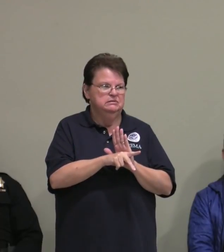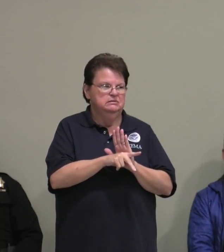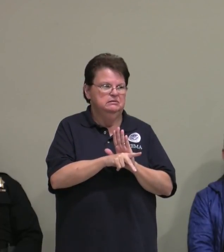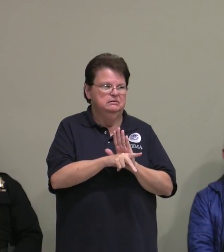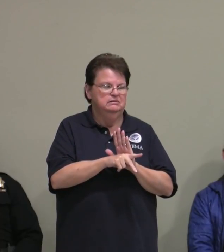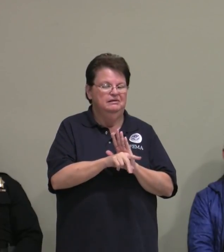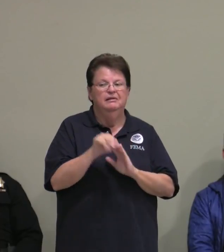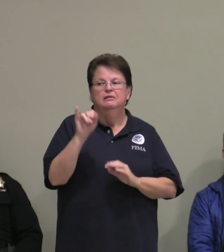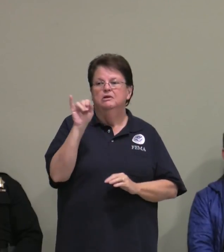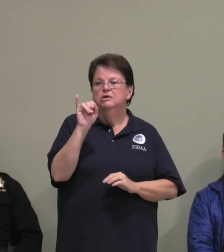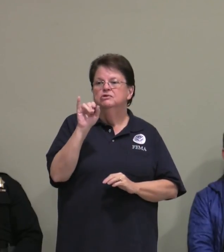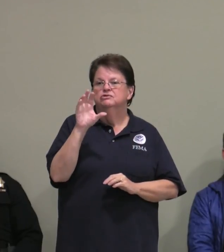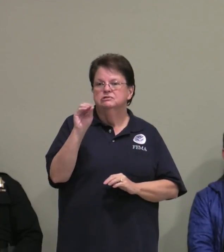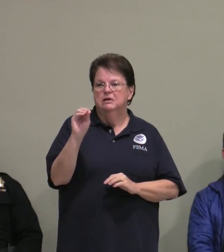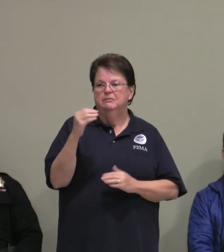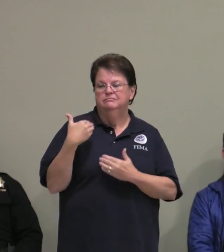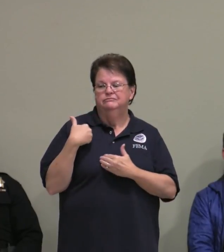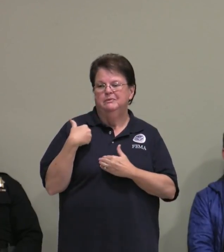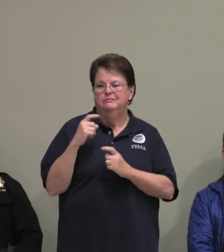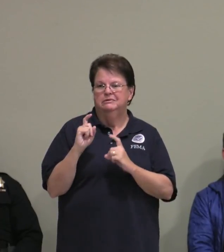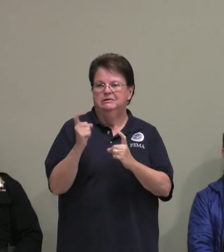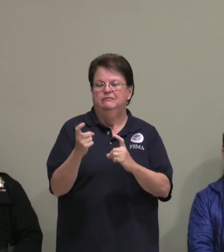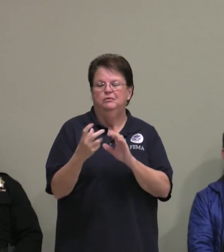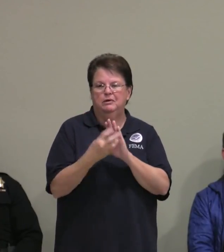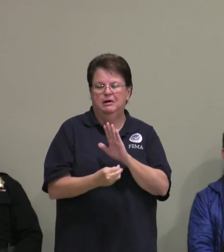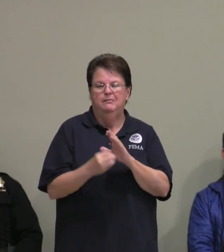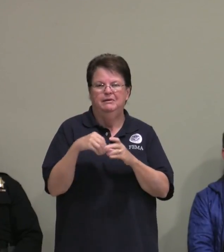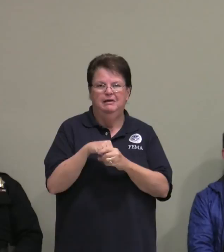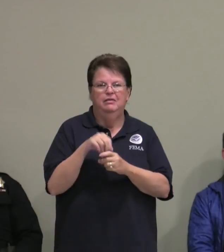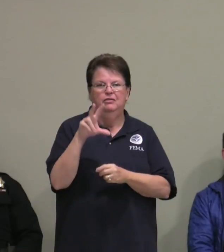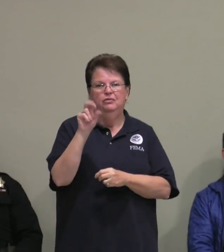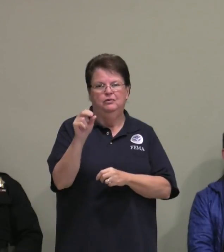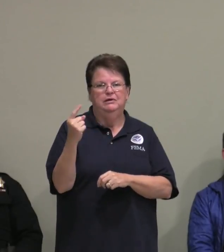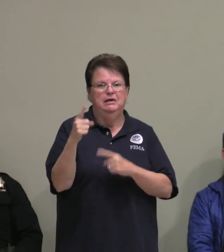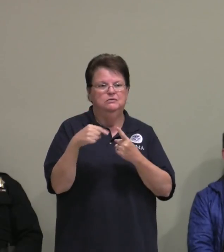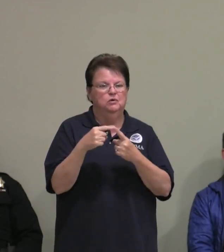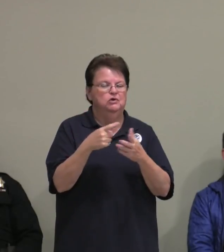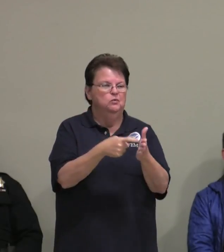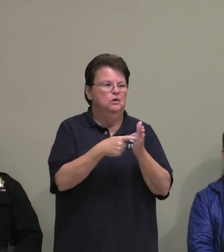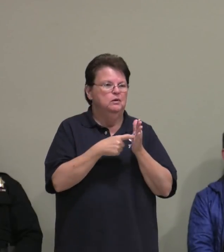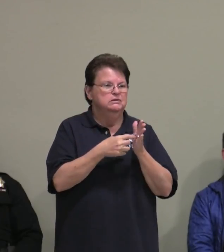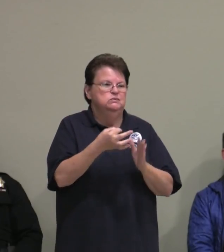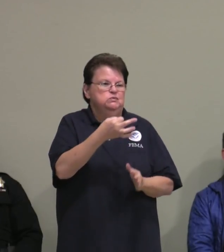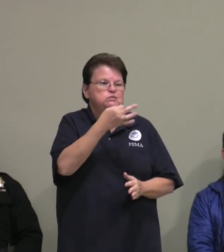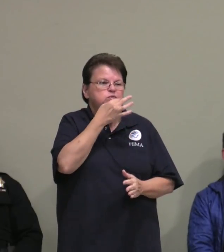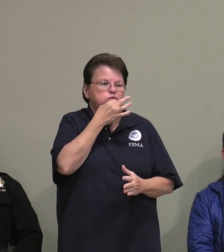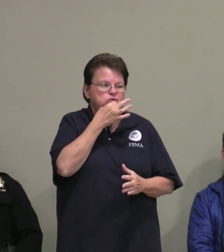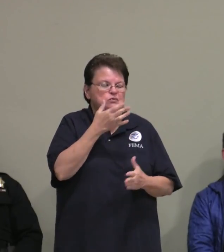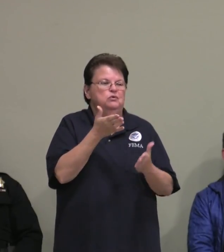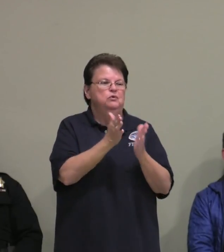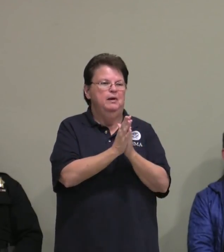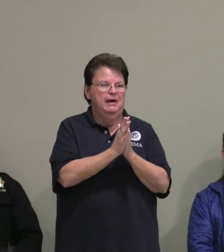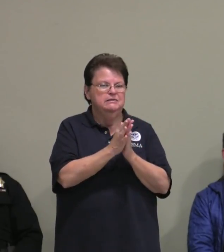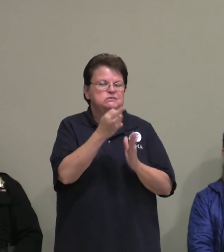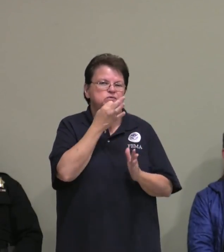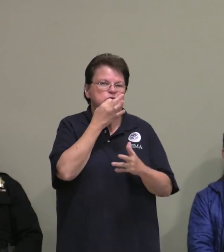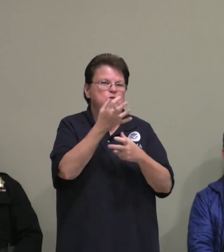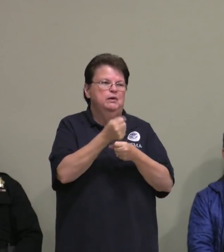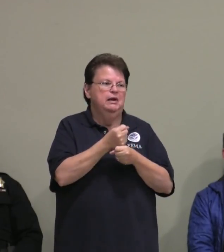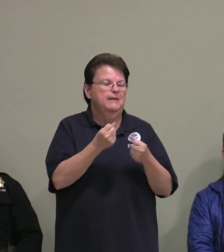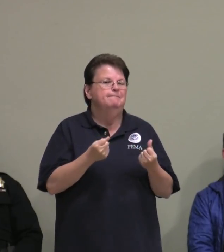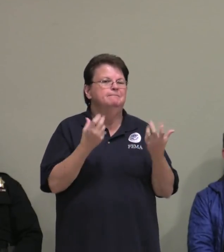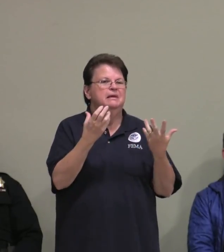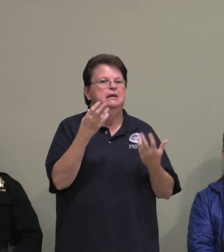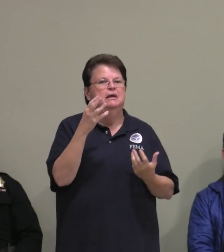company is obligated to give you a copy of that policy within 30 days upon your request. So the sooner you request it, the sooner you can get it. Many